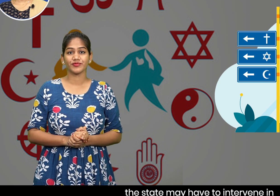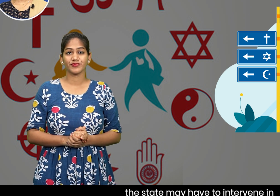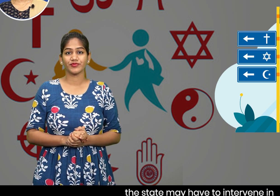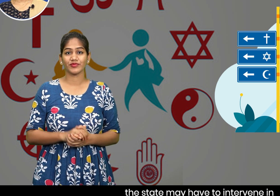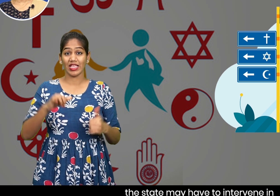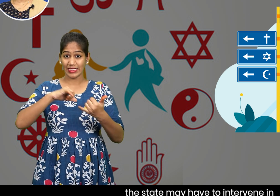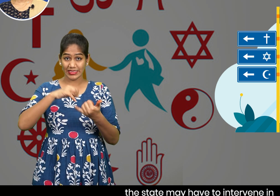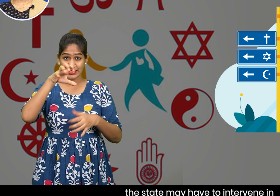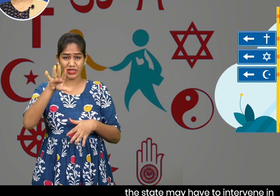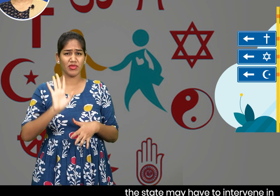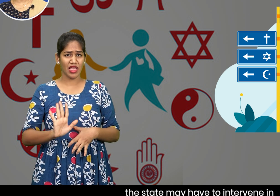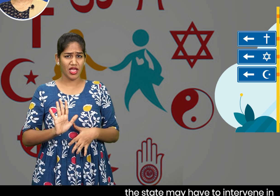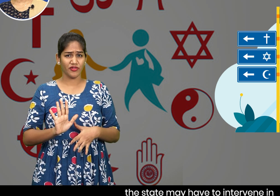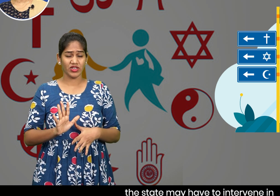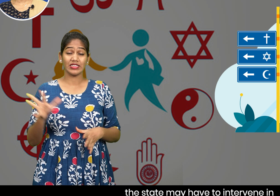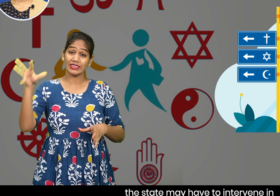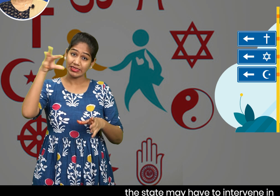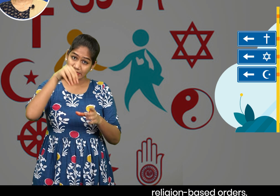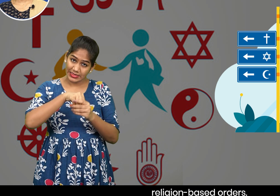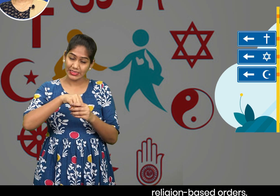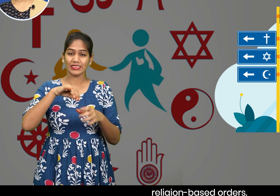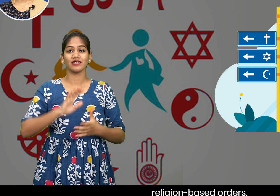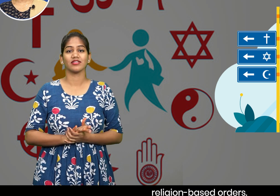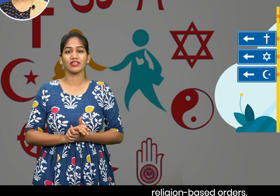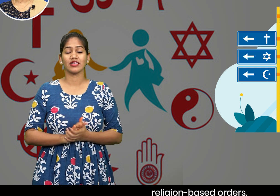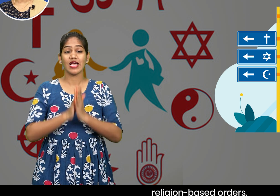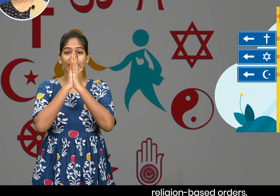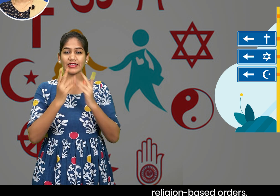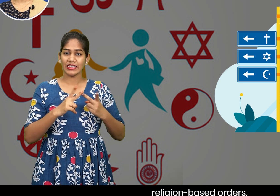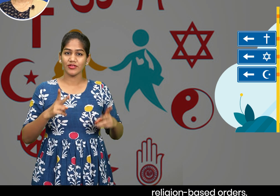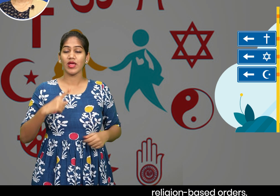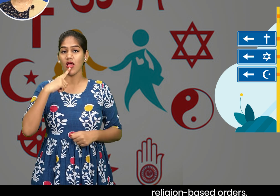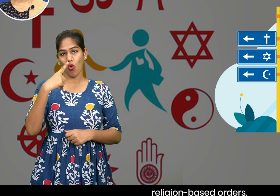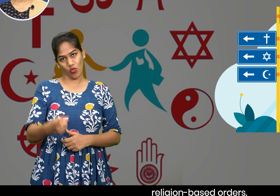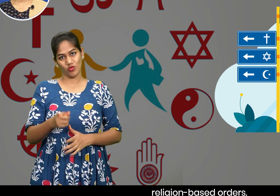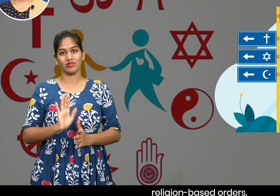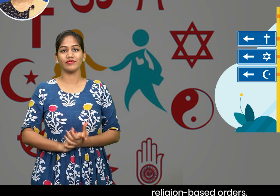the state may have to intervene in religious-based orders.